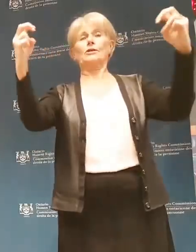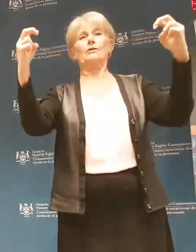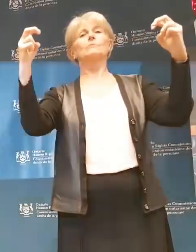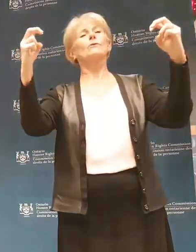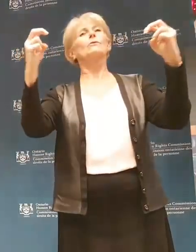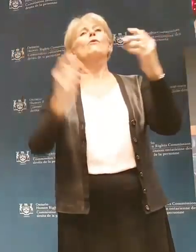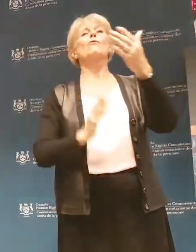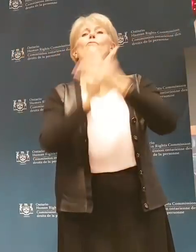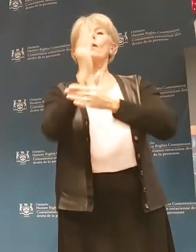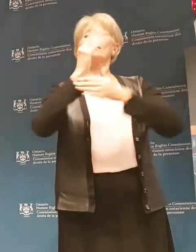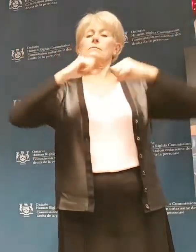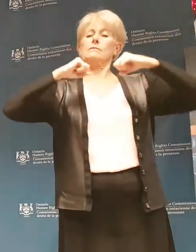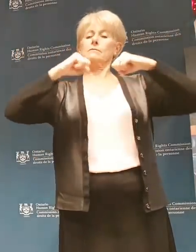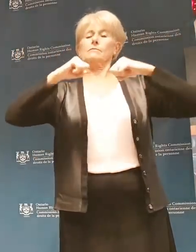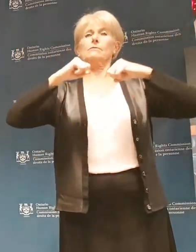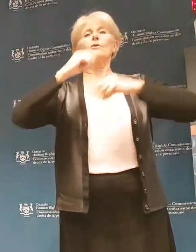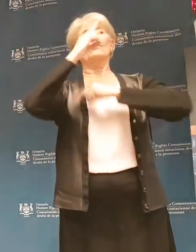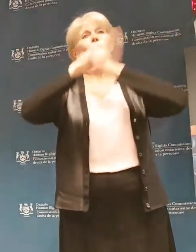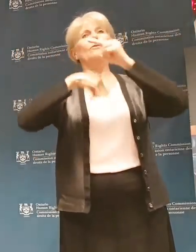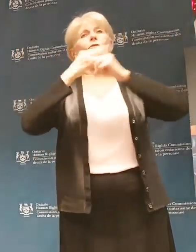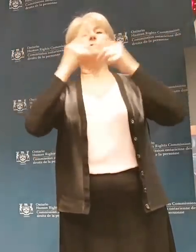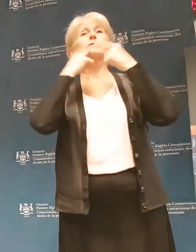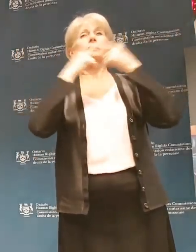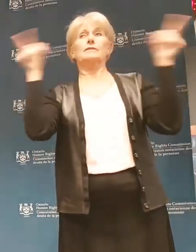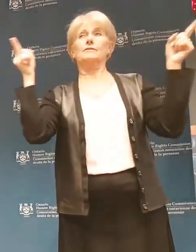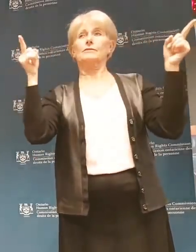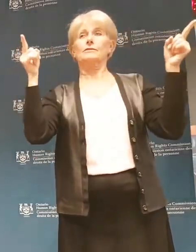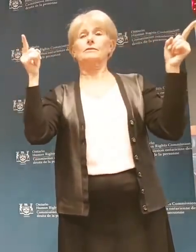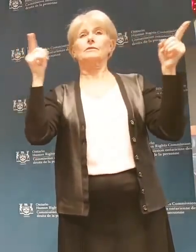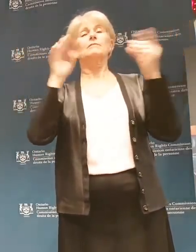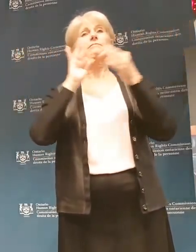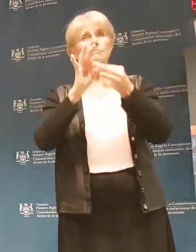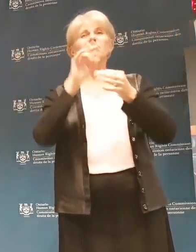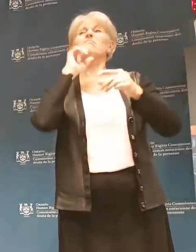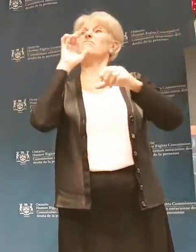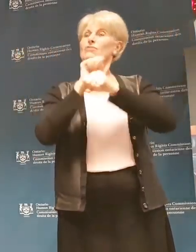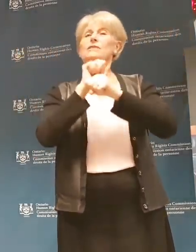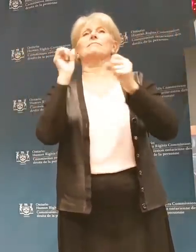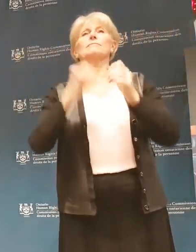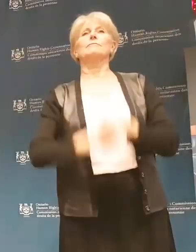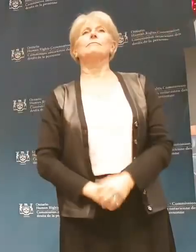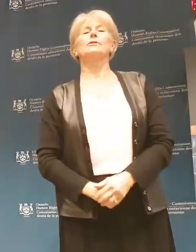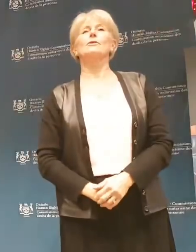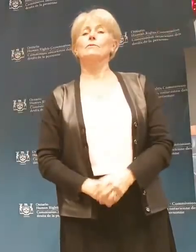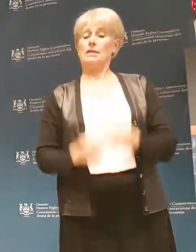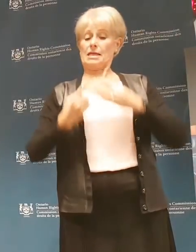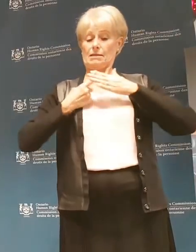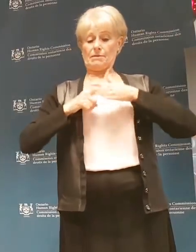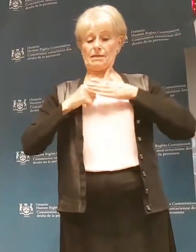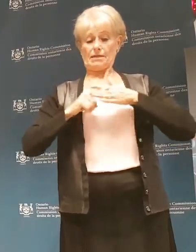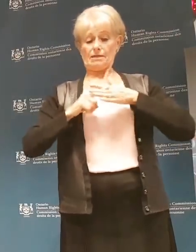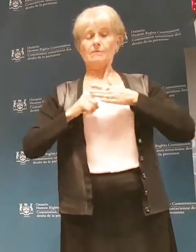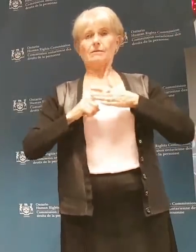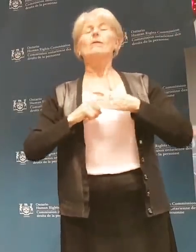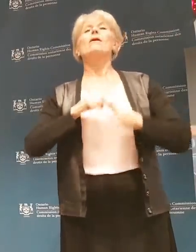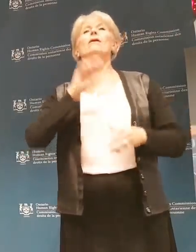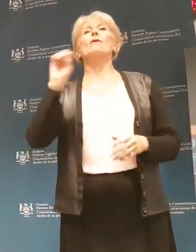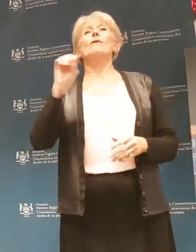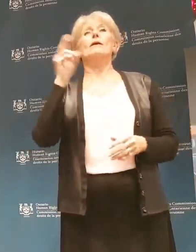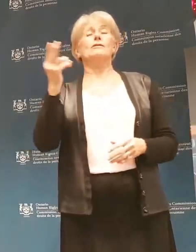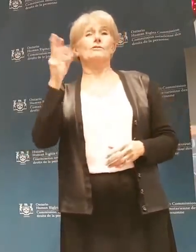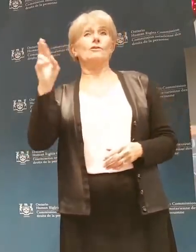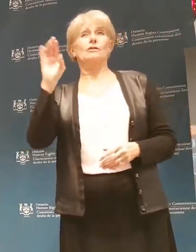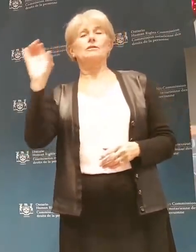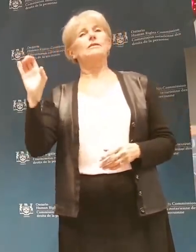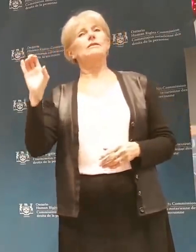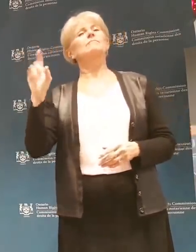make the rights protected in the Universal Declaration a reality. From the beginning, the Ontario Human Rights